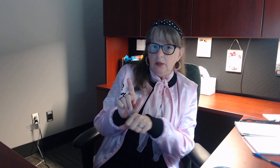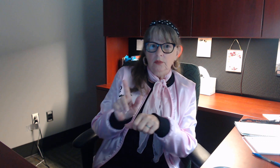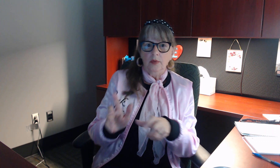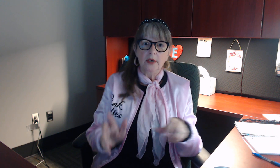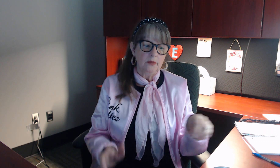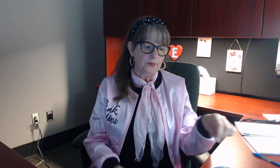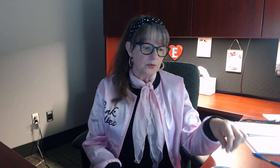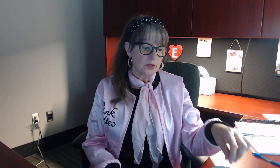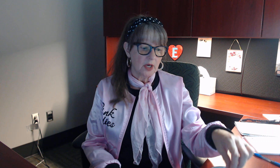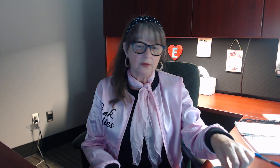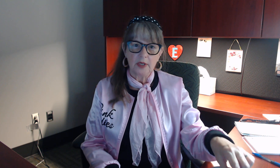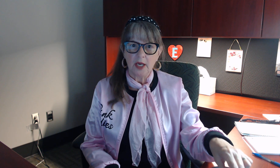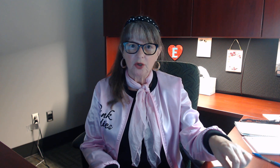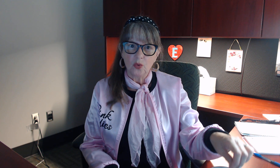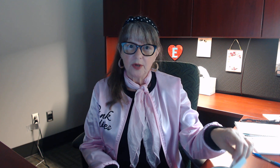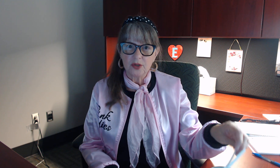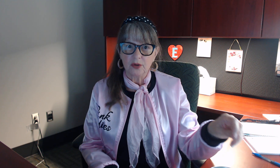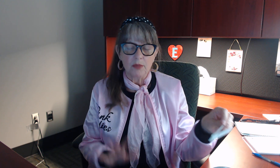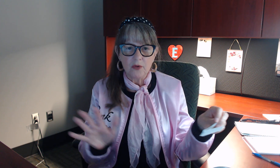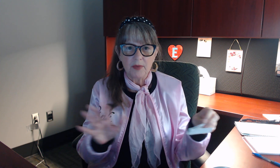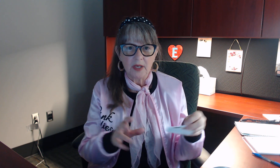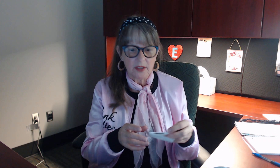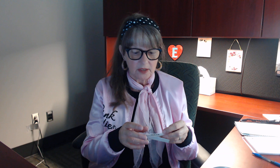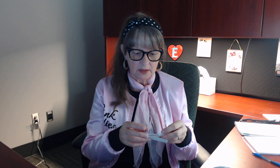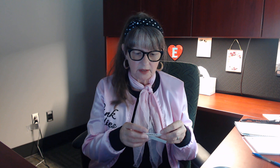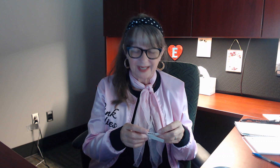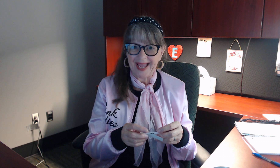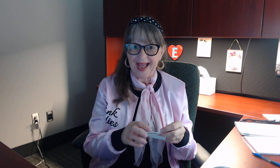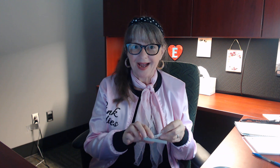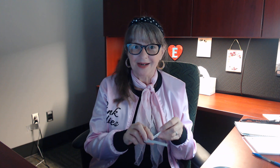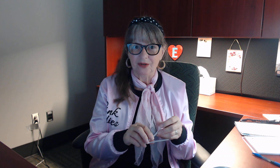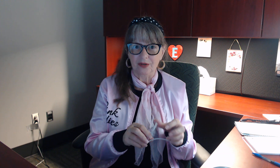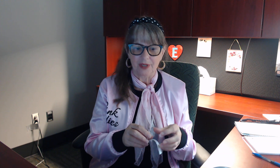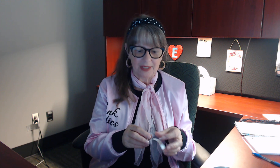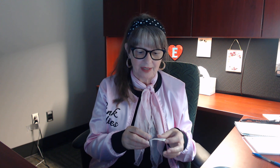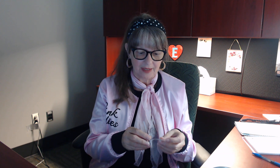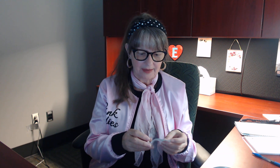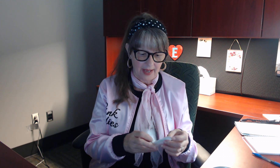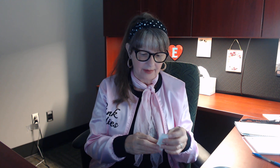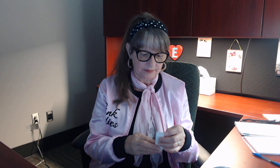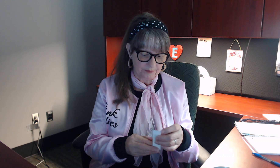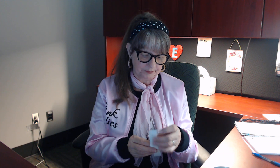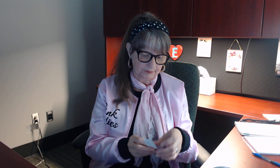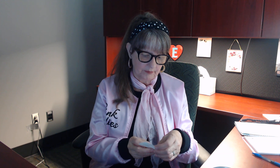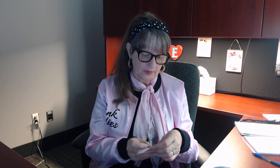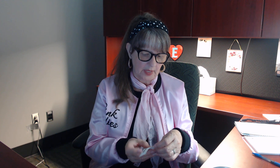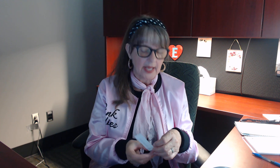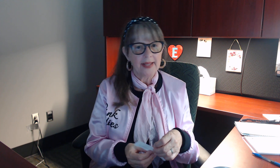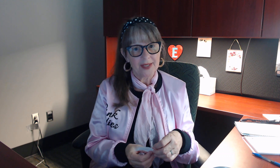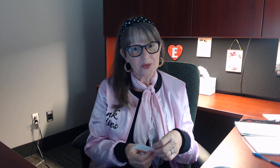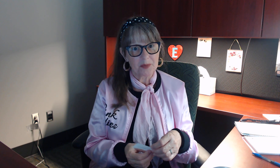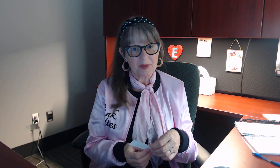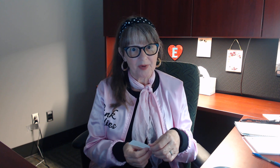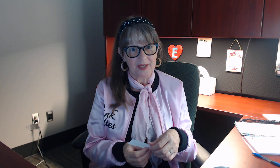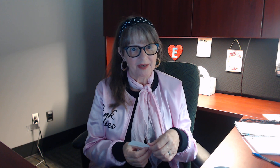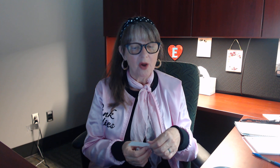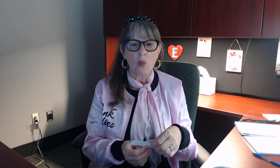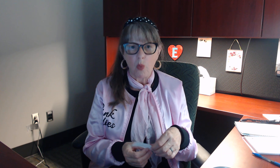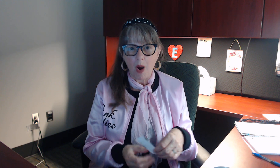right? And you're scared of any kind of noise or movement, like a cat or anything like that. This would be fun. Walking